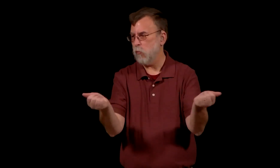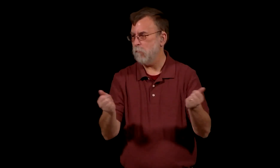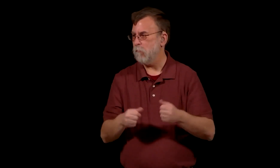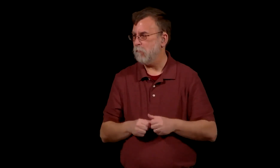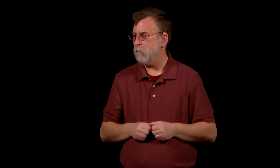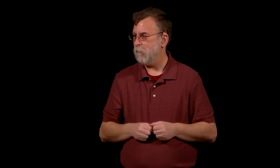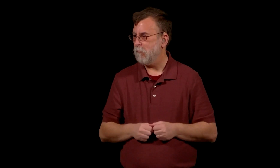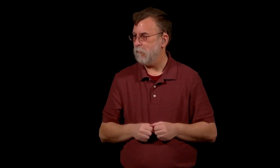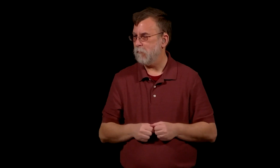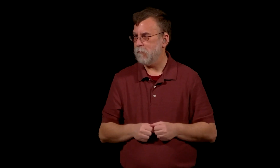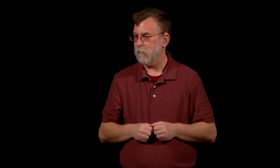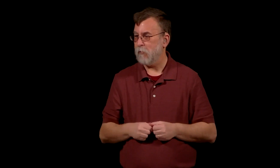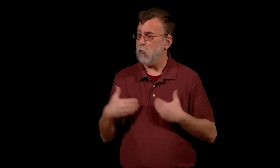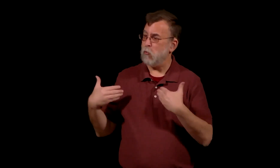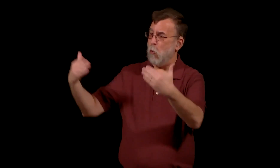a conflict, we need to solve it.